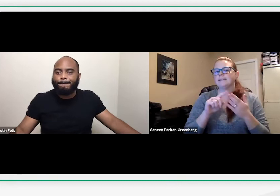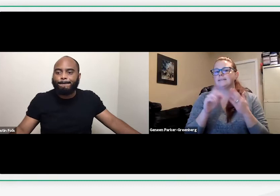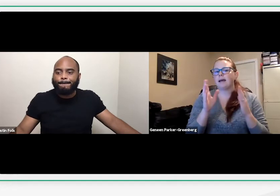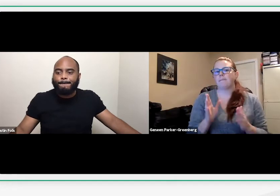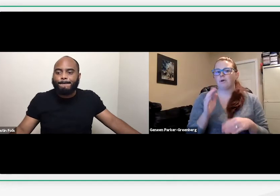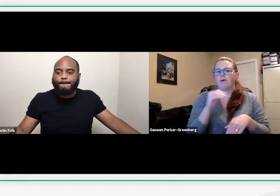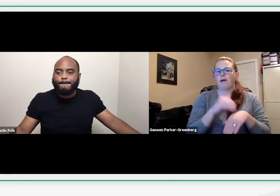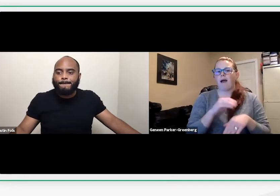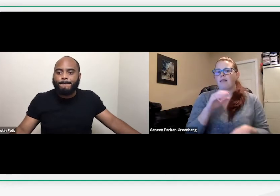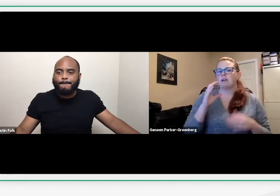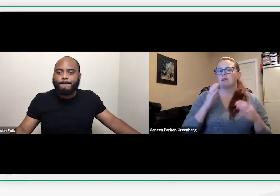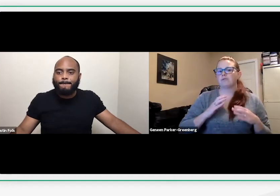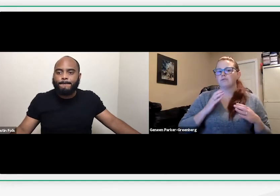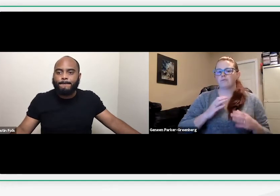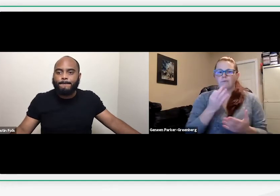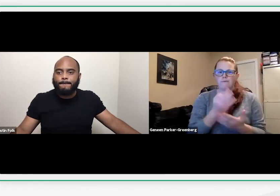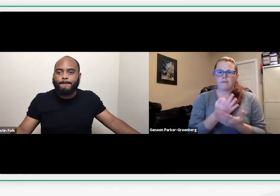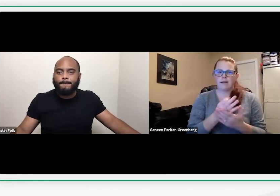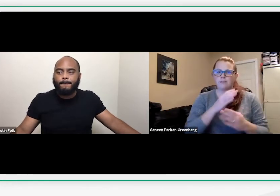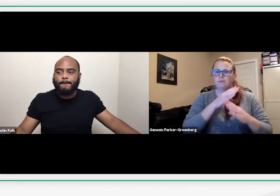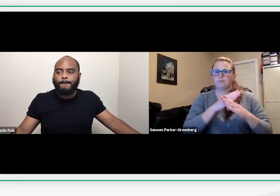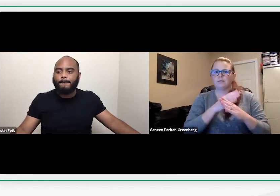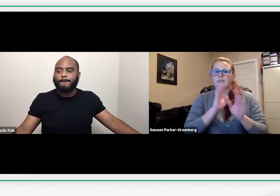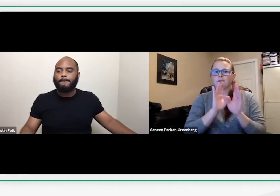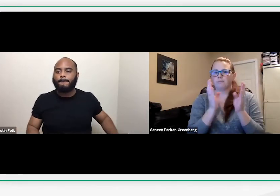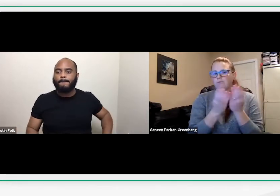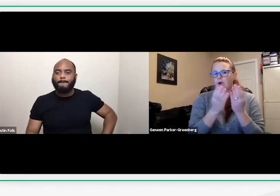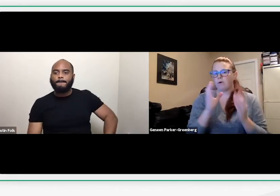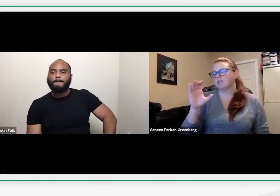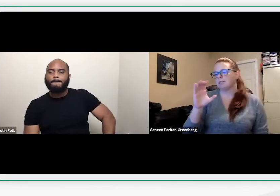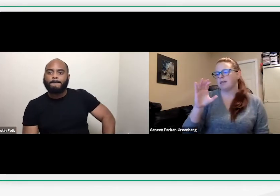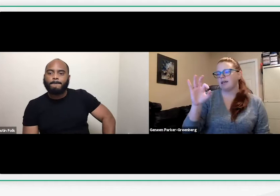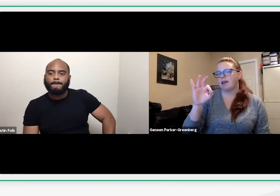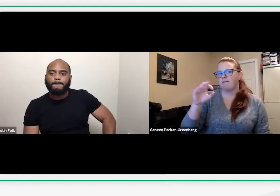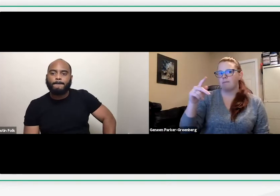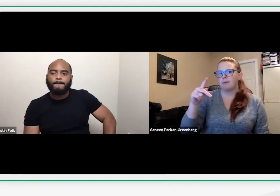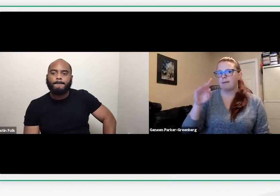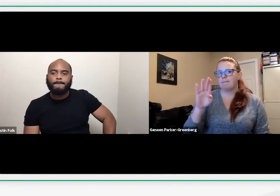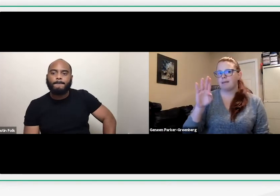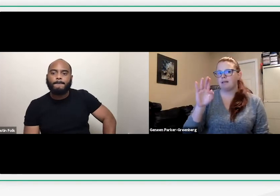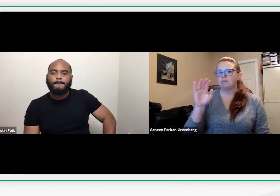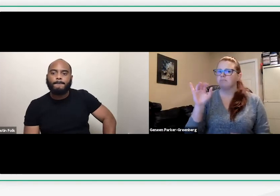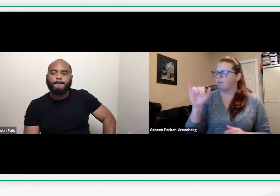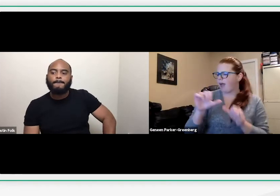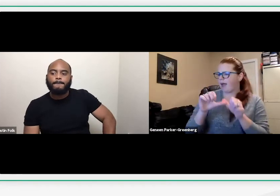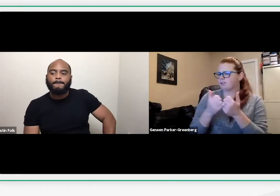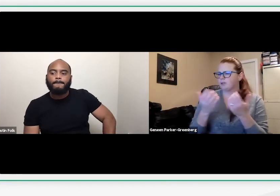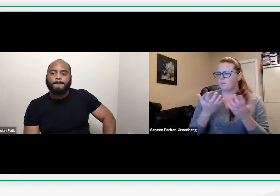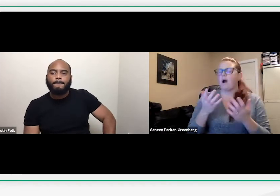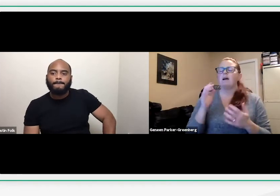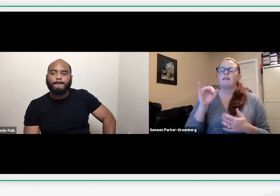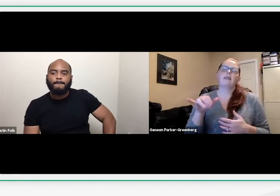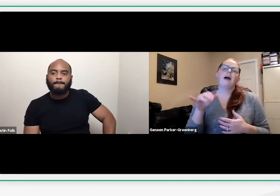experience as a bank examiner at the Consumer Financial Protection Bureau. That's